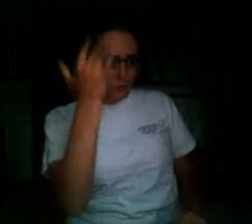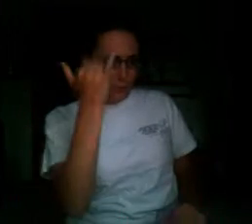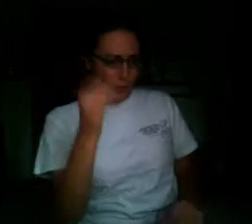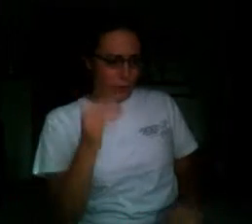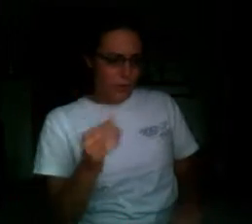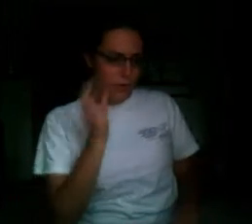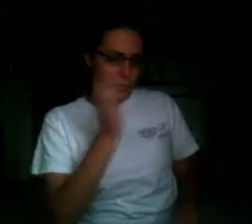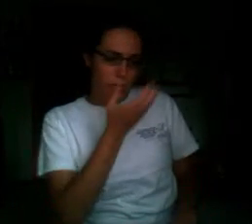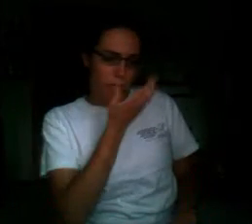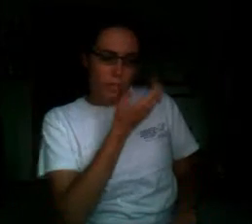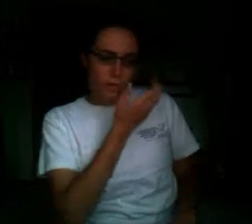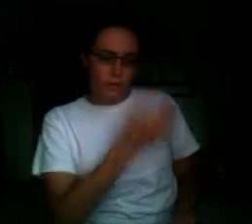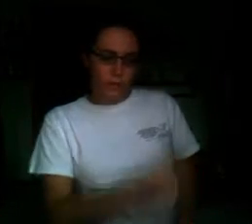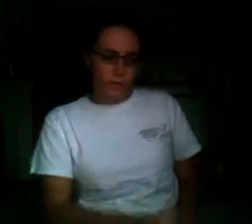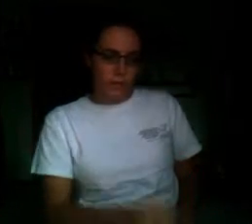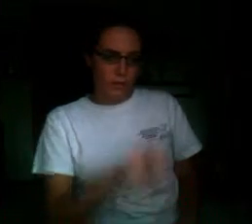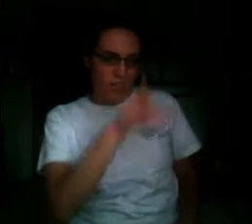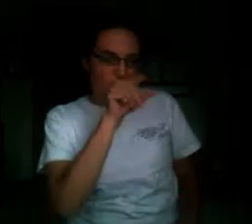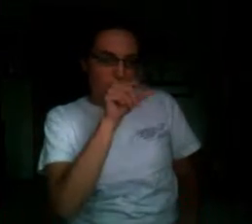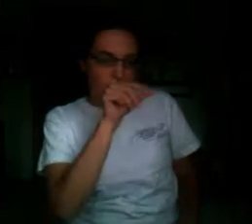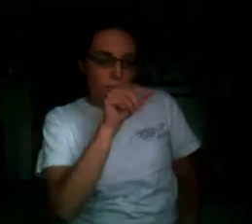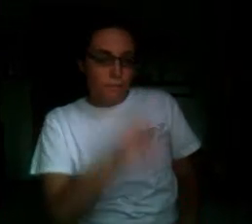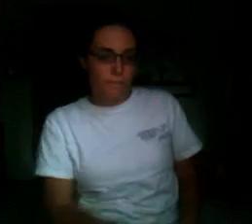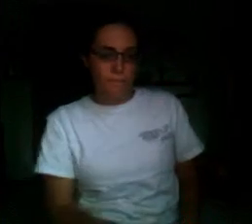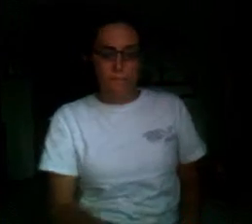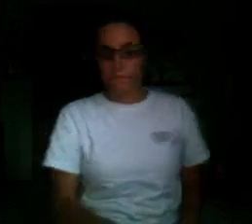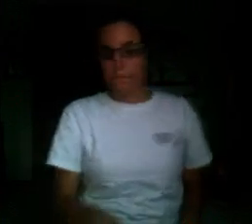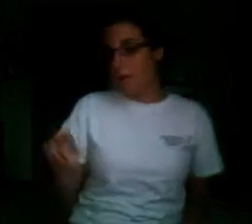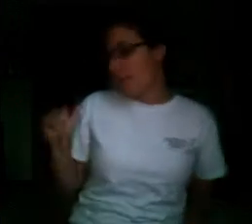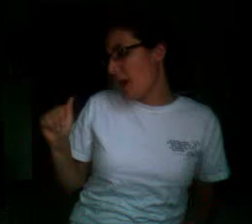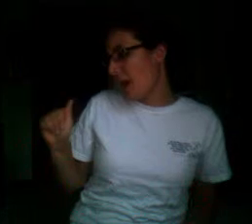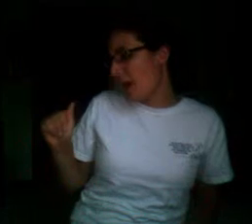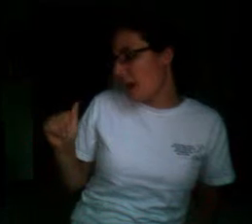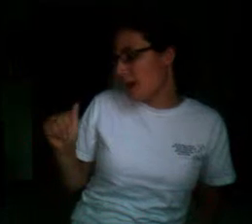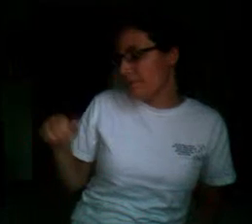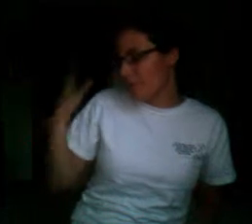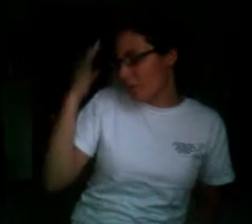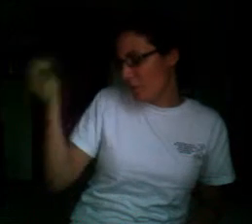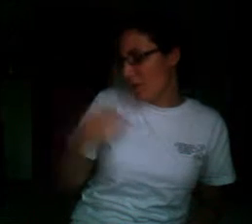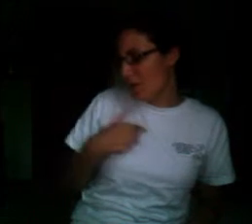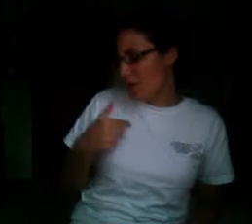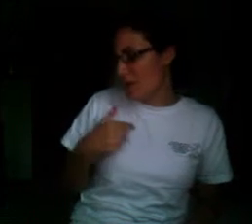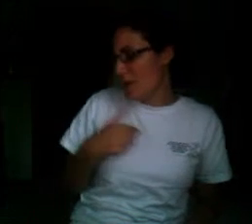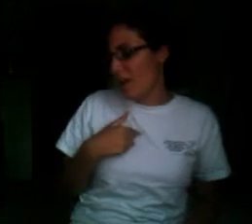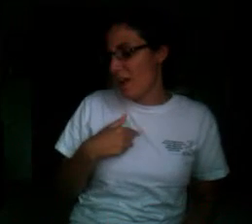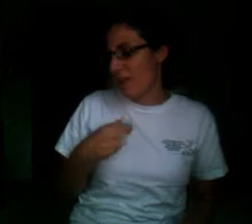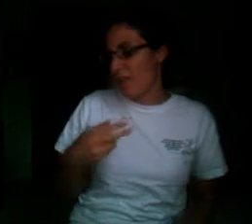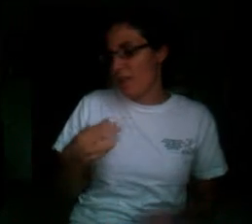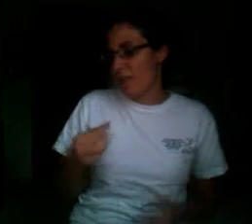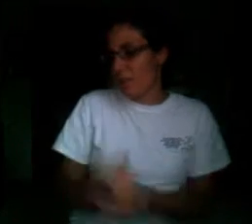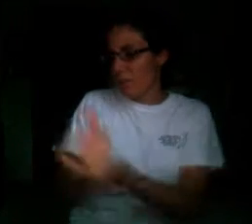grass like a prairie chicken?" "Pa," Laura said, "why can't I help you make hay? Please let me,